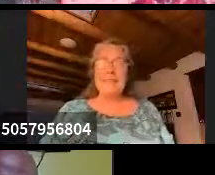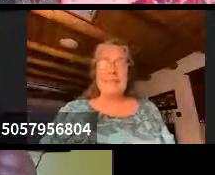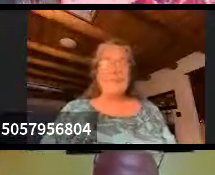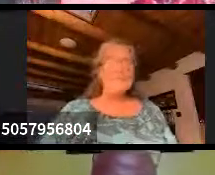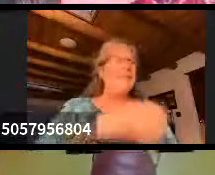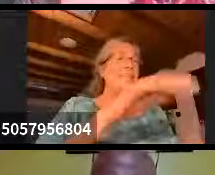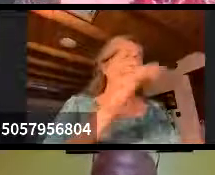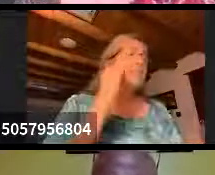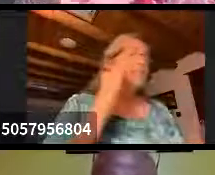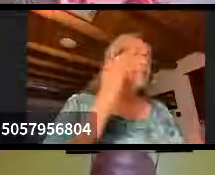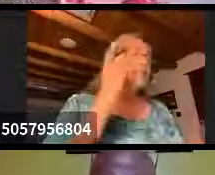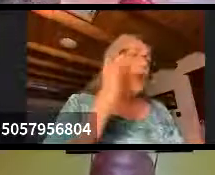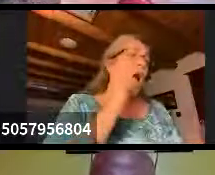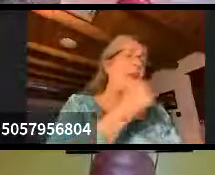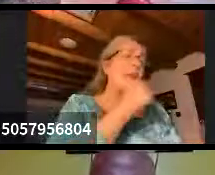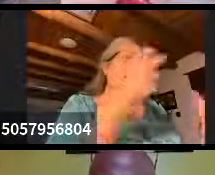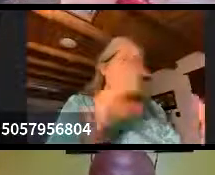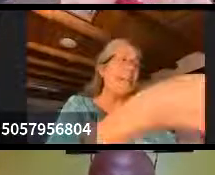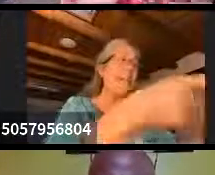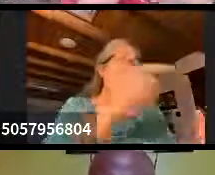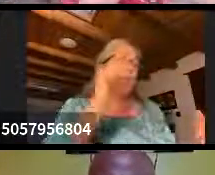Arletta. Good job, Arletta. You're a natural.